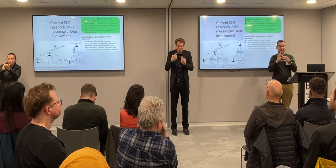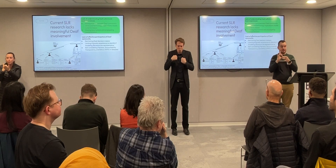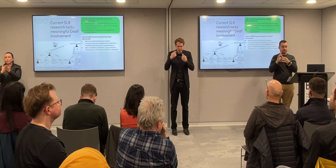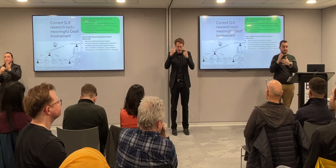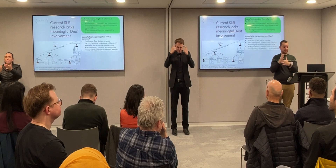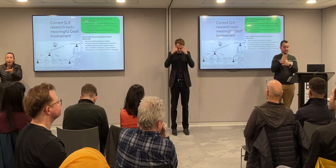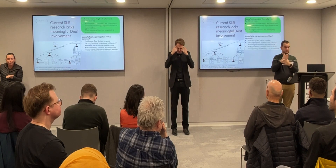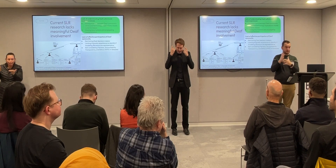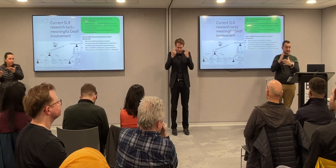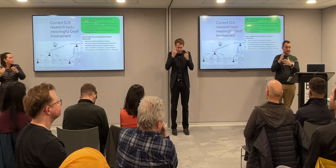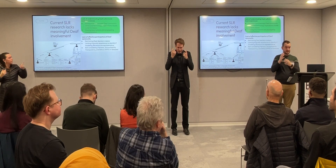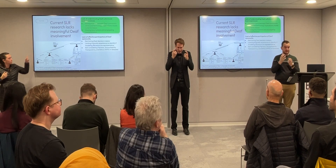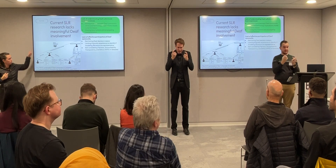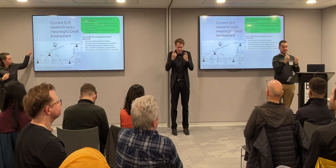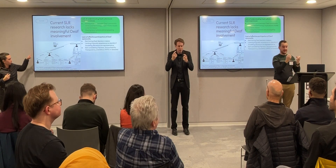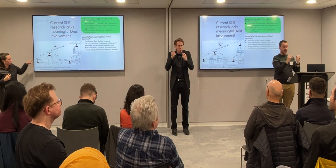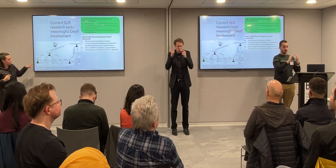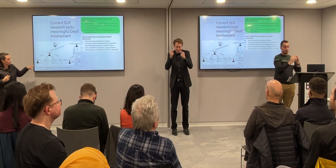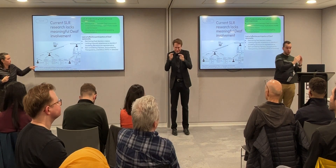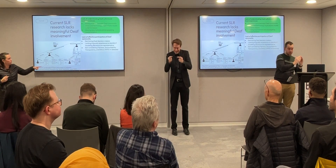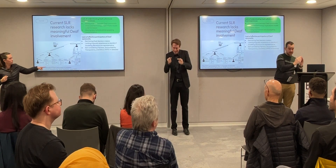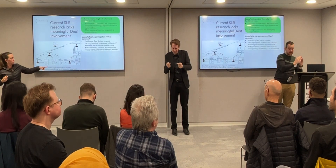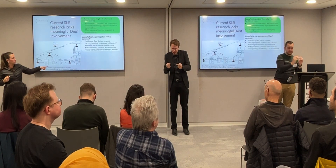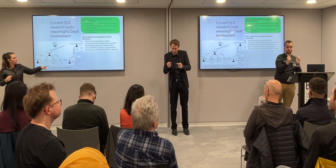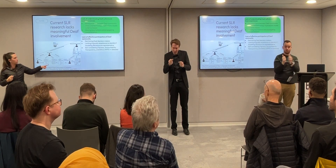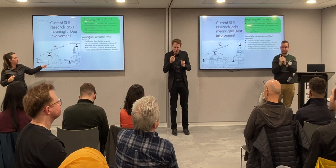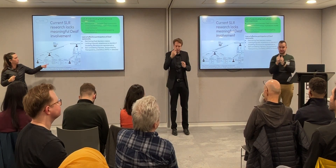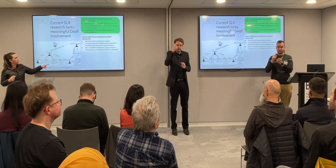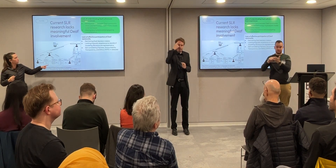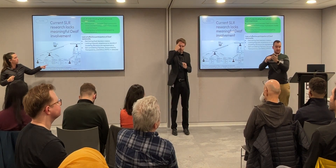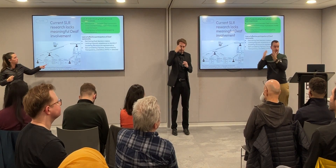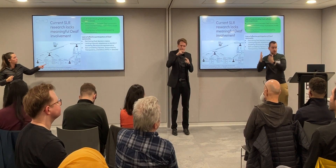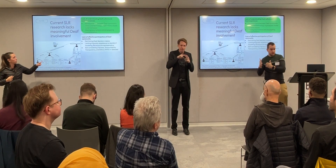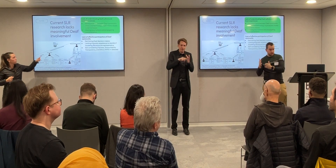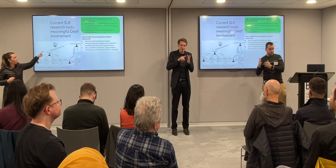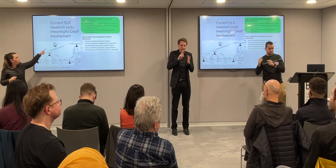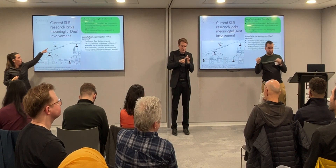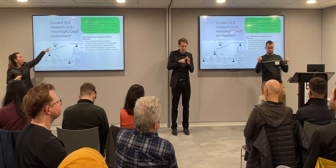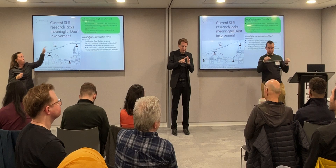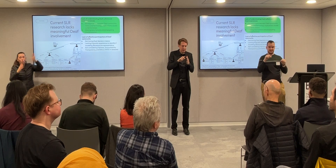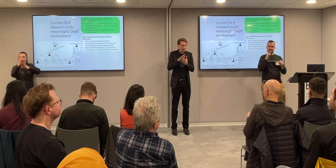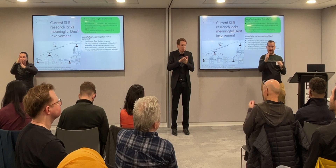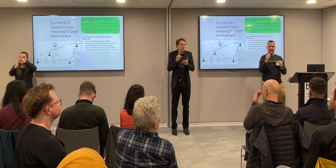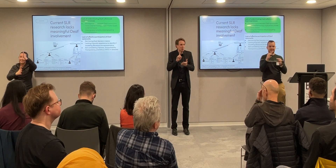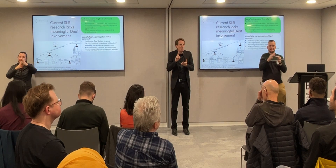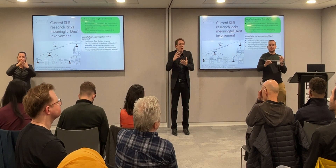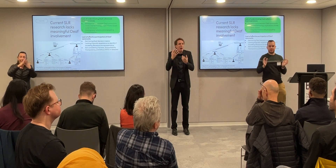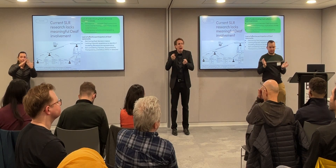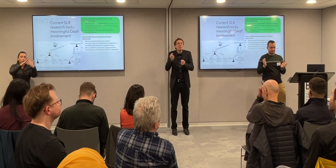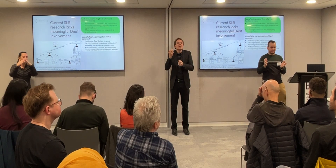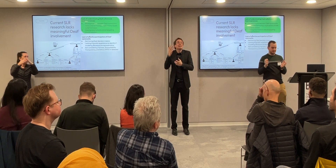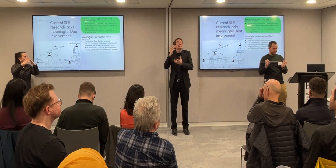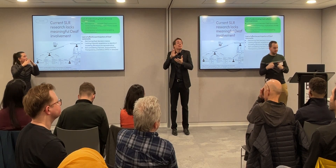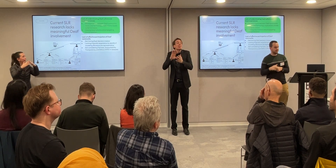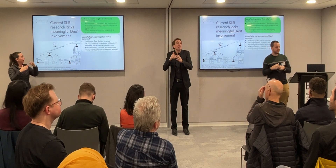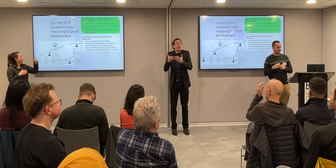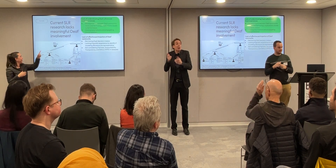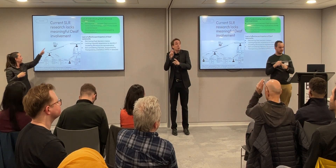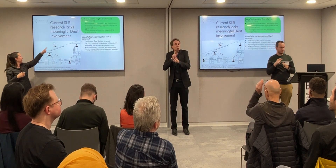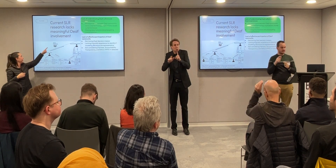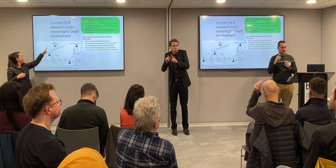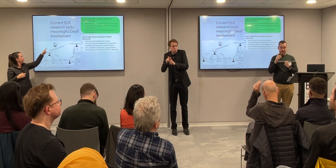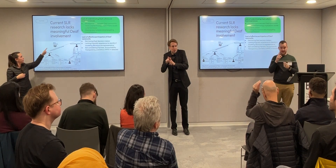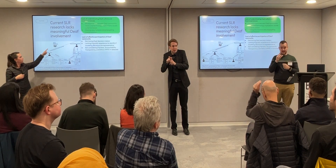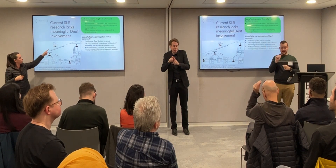it. And there's a connection between the signing community and the researcher. And it's